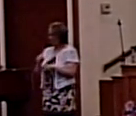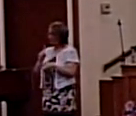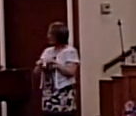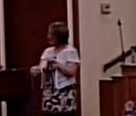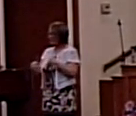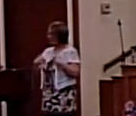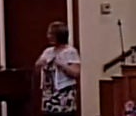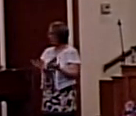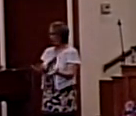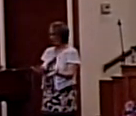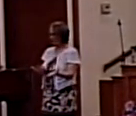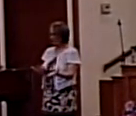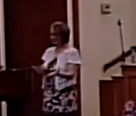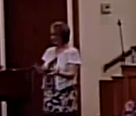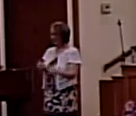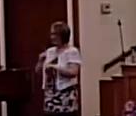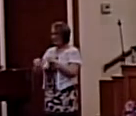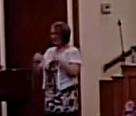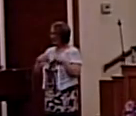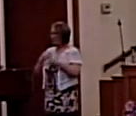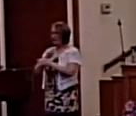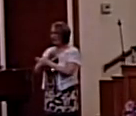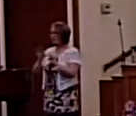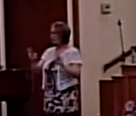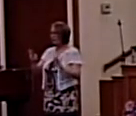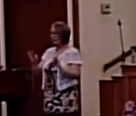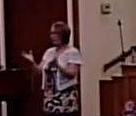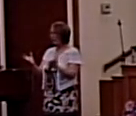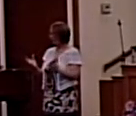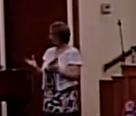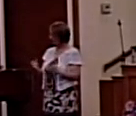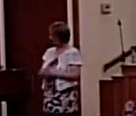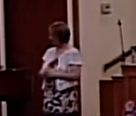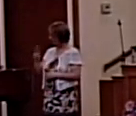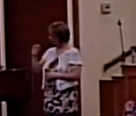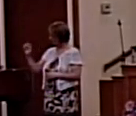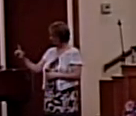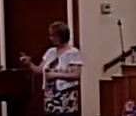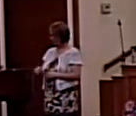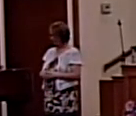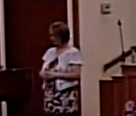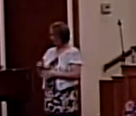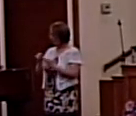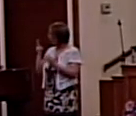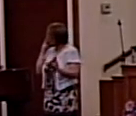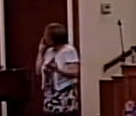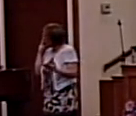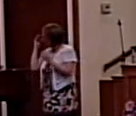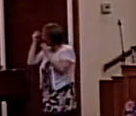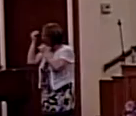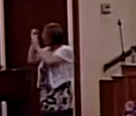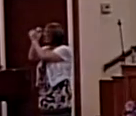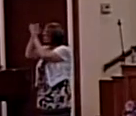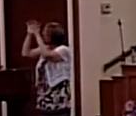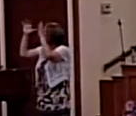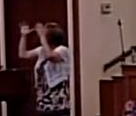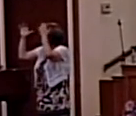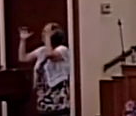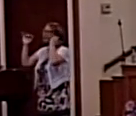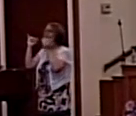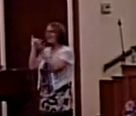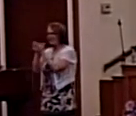what? They didn't have a free will. And the thing that you see is simply this is, think about this. That's